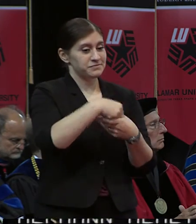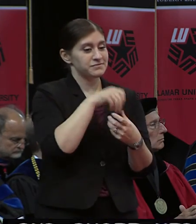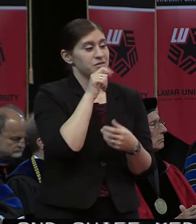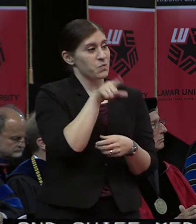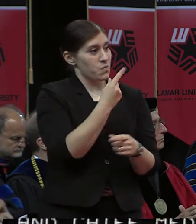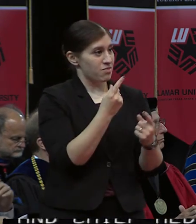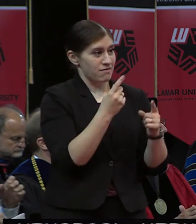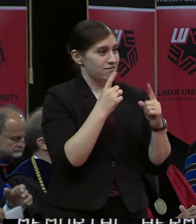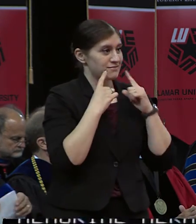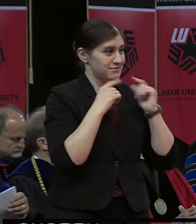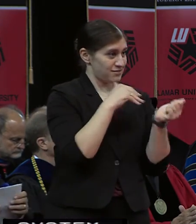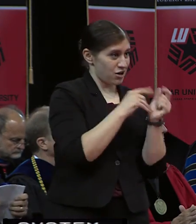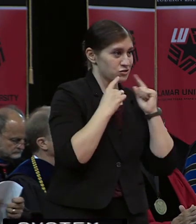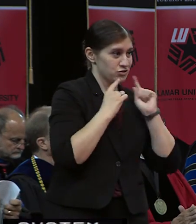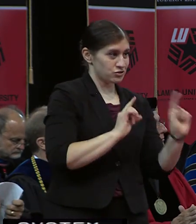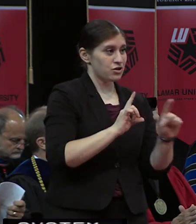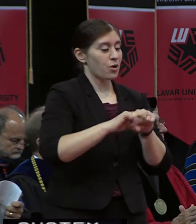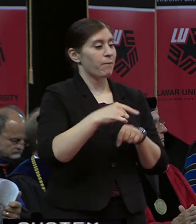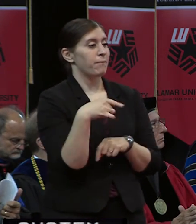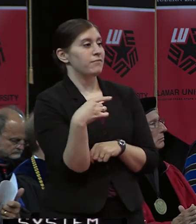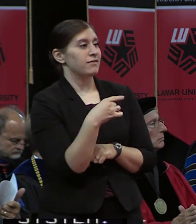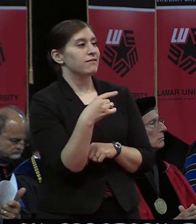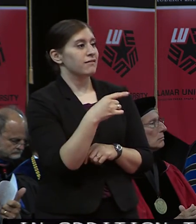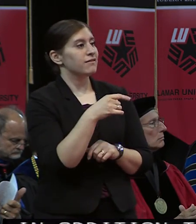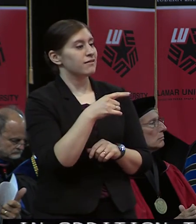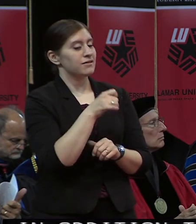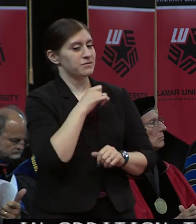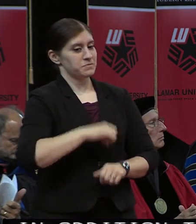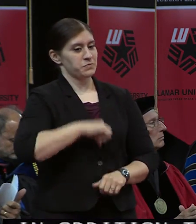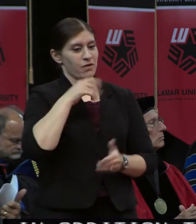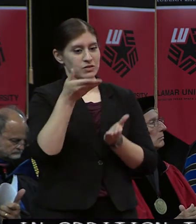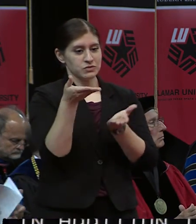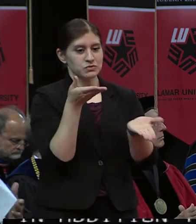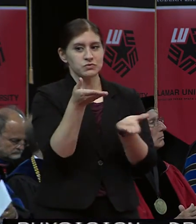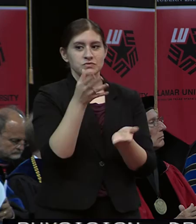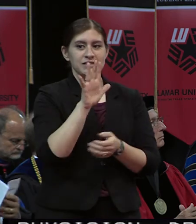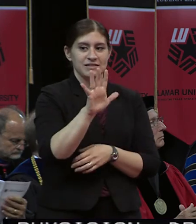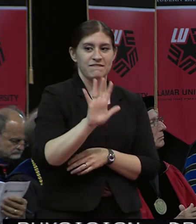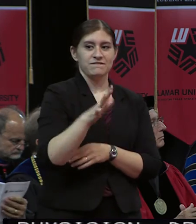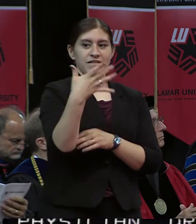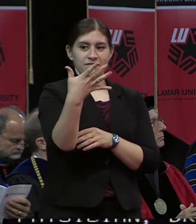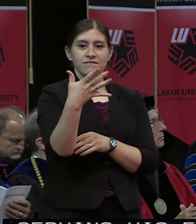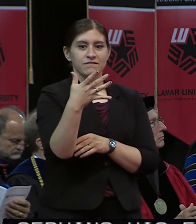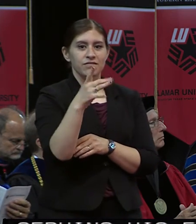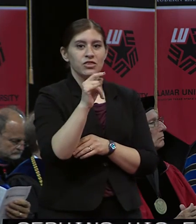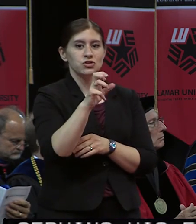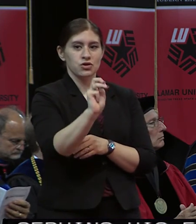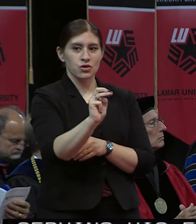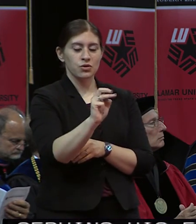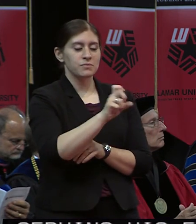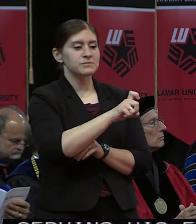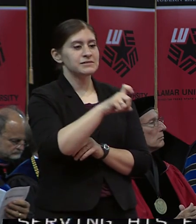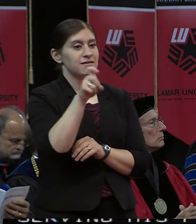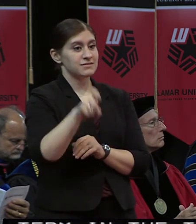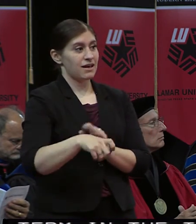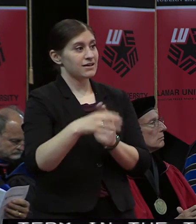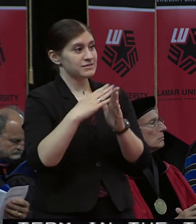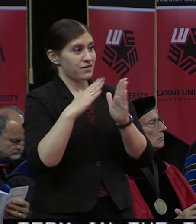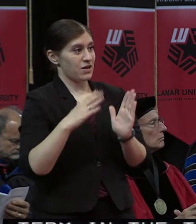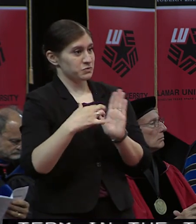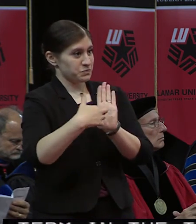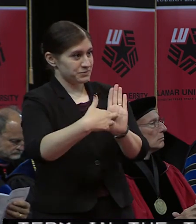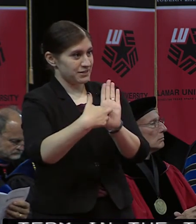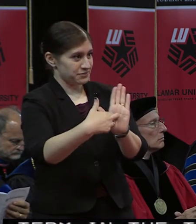physician, Dr. Zerwas is proudly serving his fifth legislative term as the Texas House of